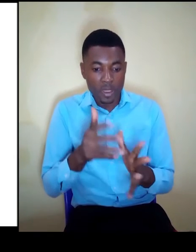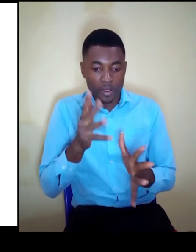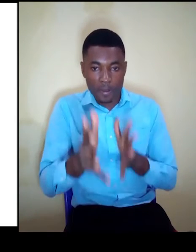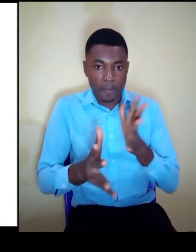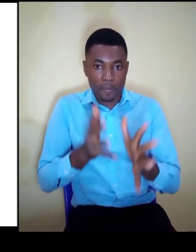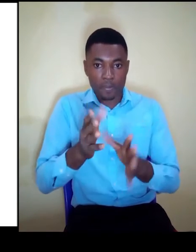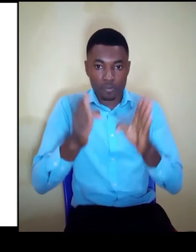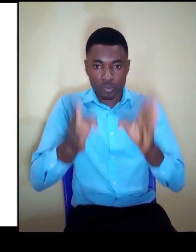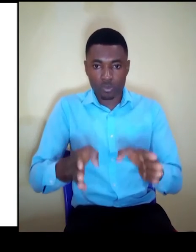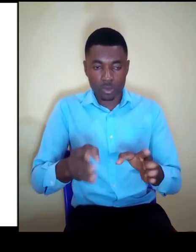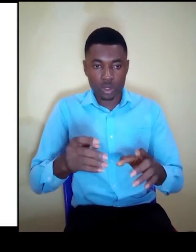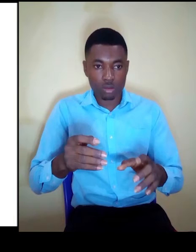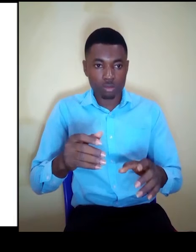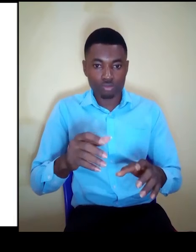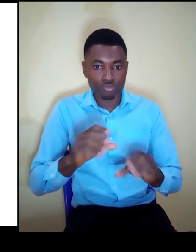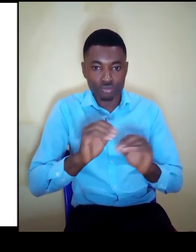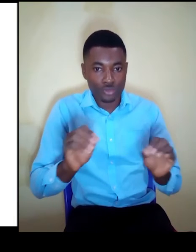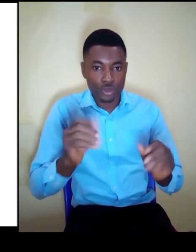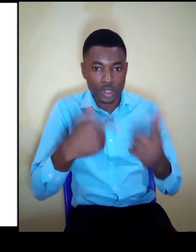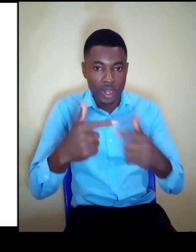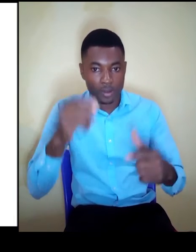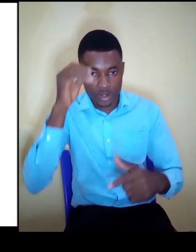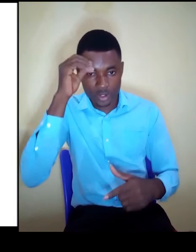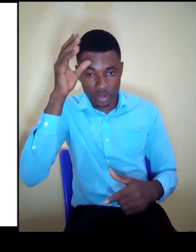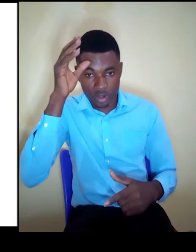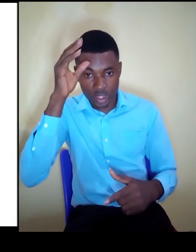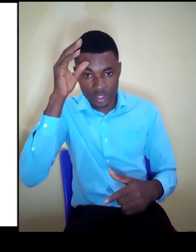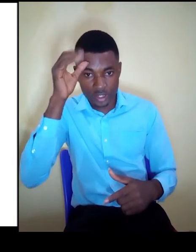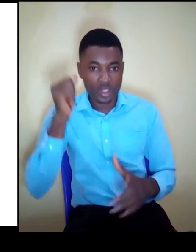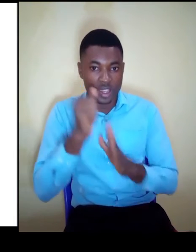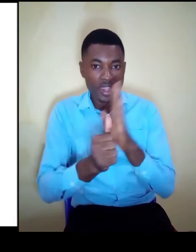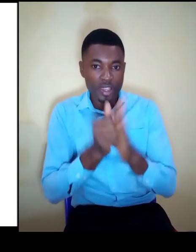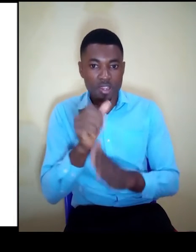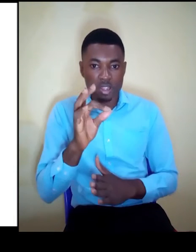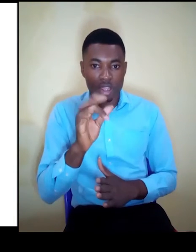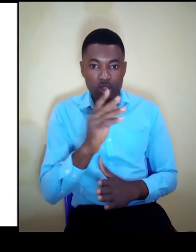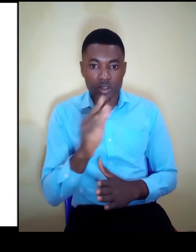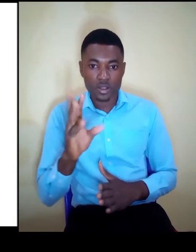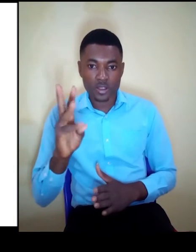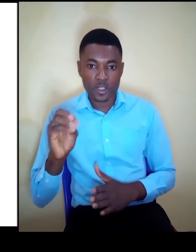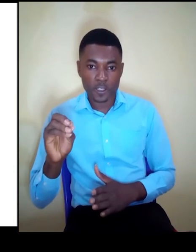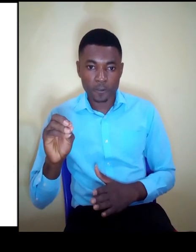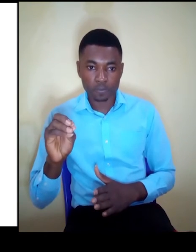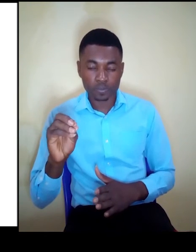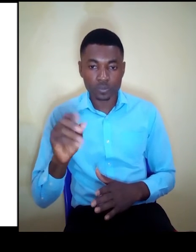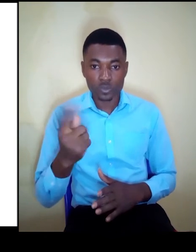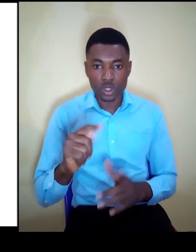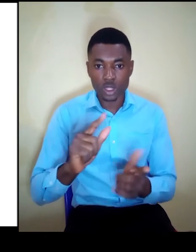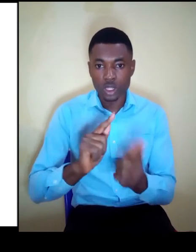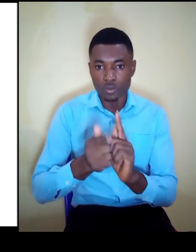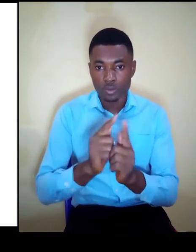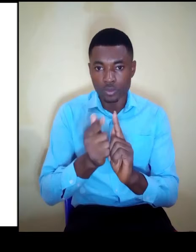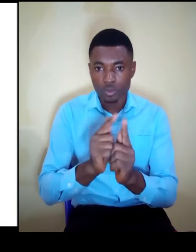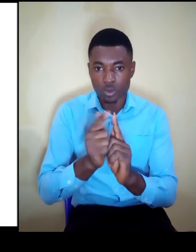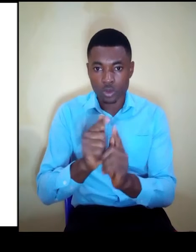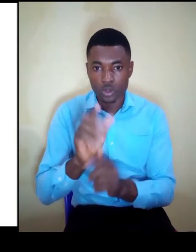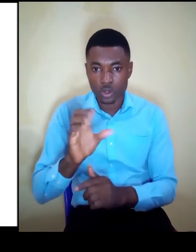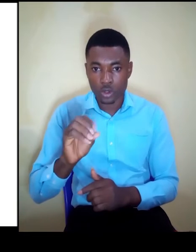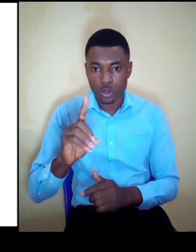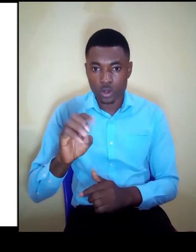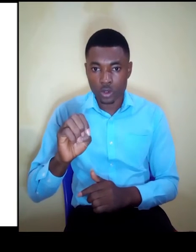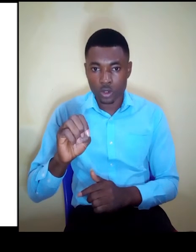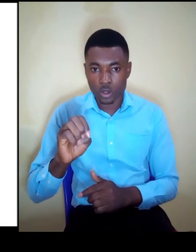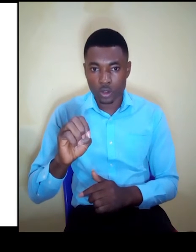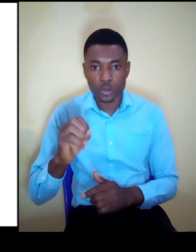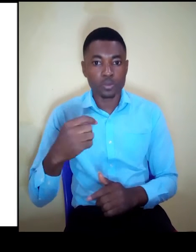were between the ages of 19 and 60. For the coding of both the lexical and grammatical items, this is